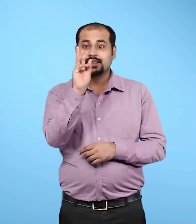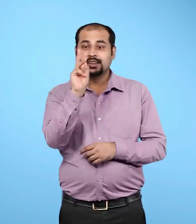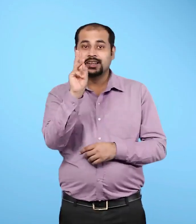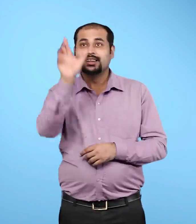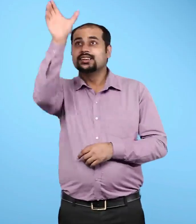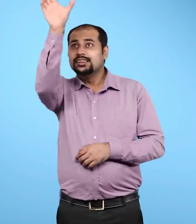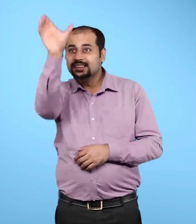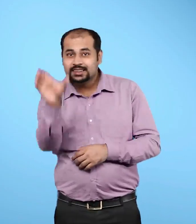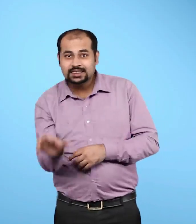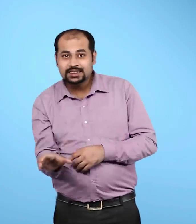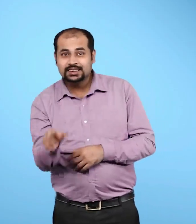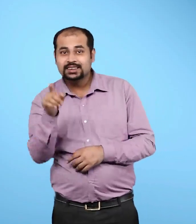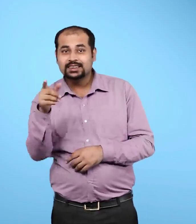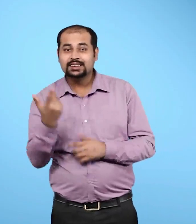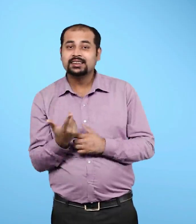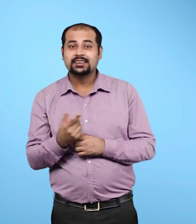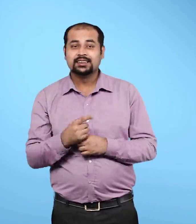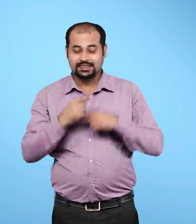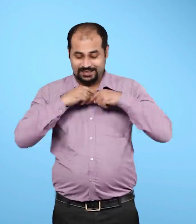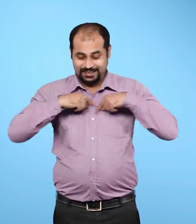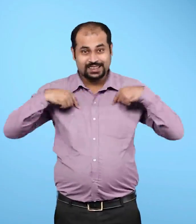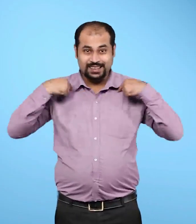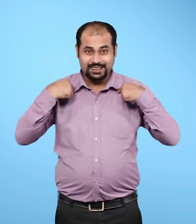Column 3 is necklace of 10 beads.